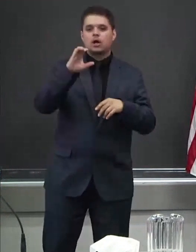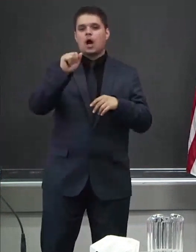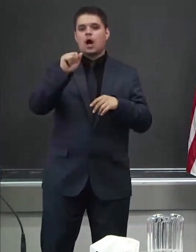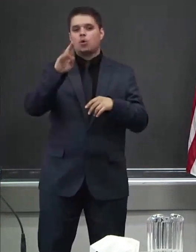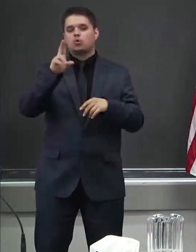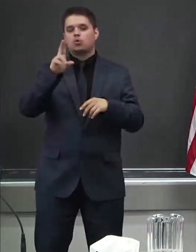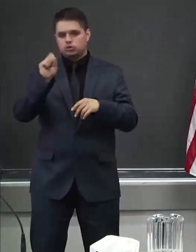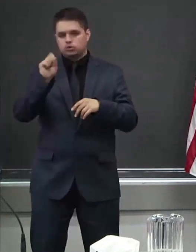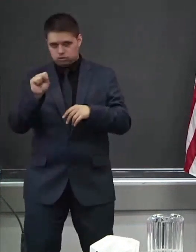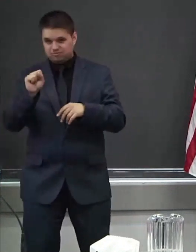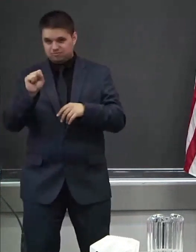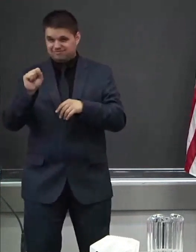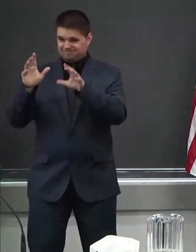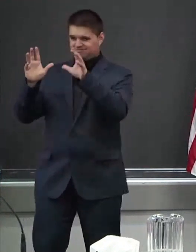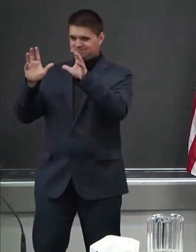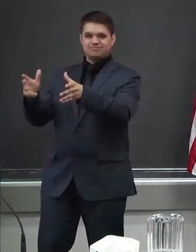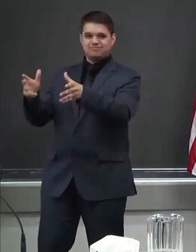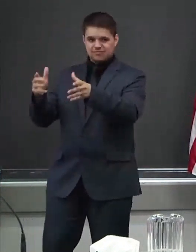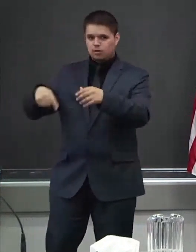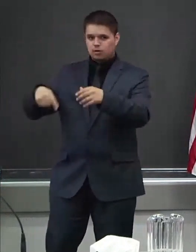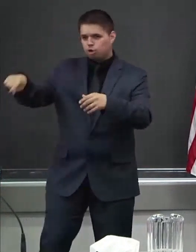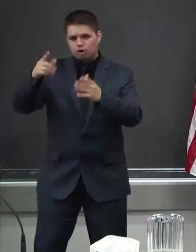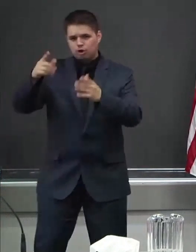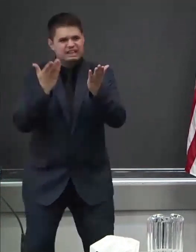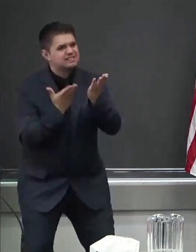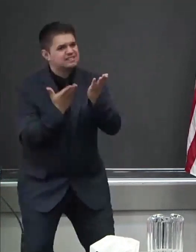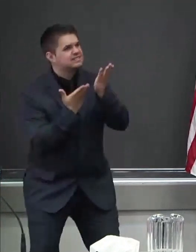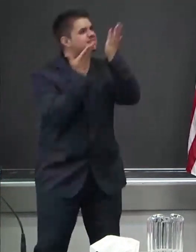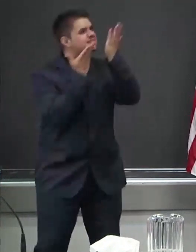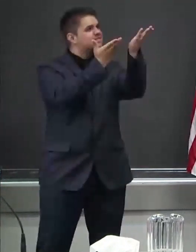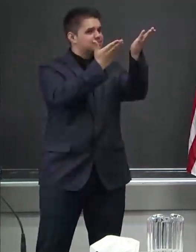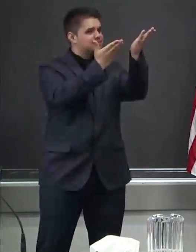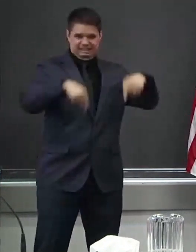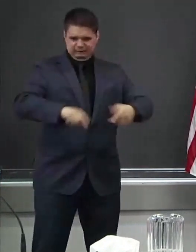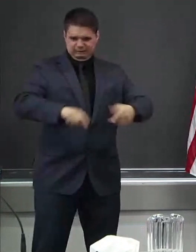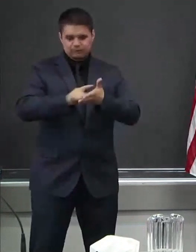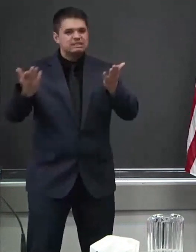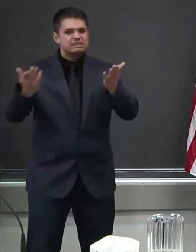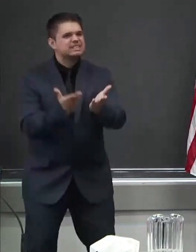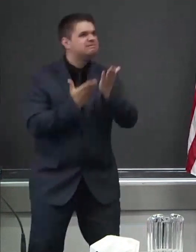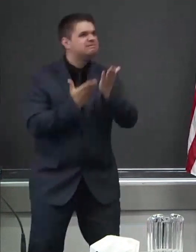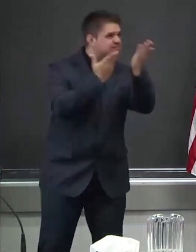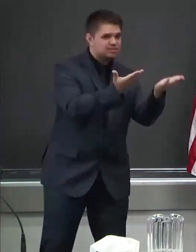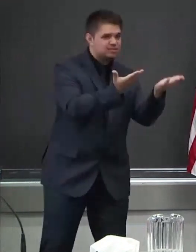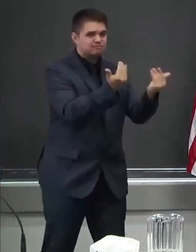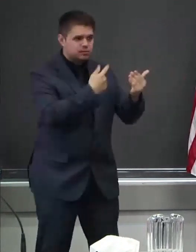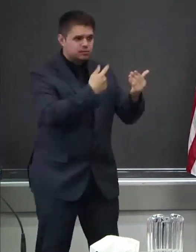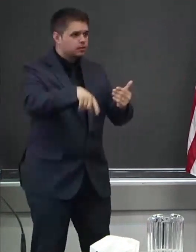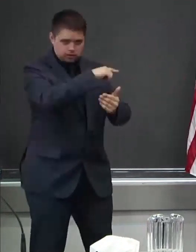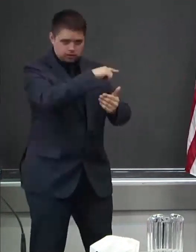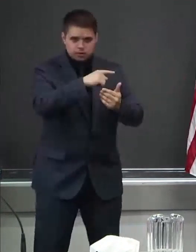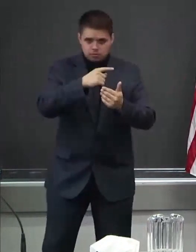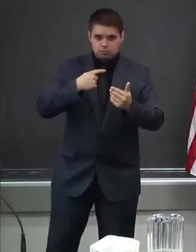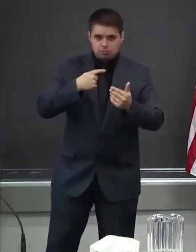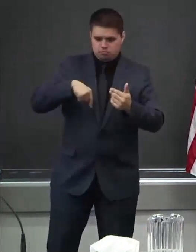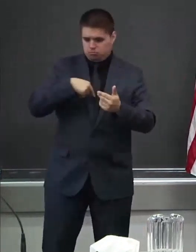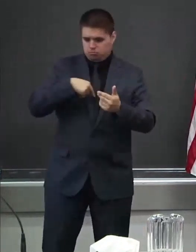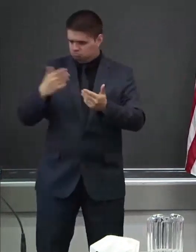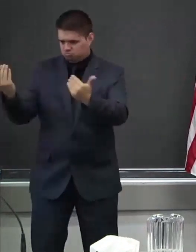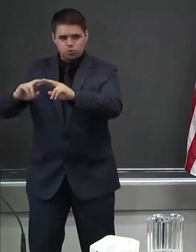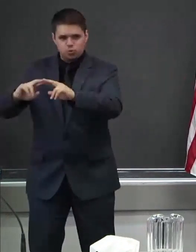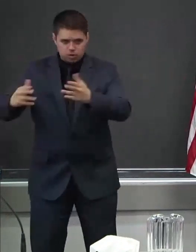look forward to working with legislators to get these proposals to my desk so I can sign them as soon as